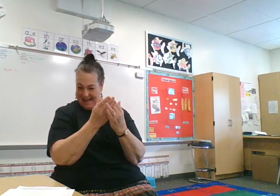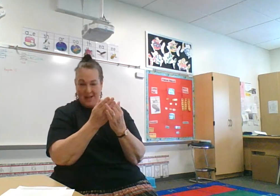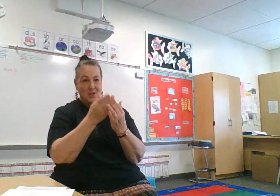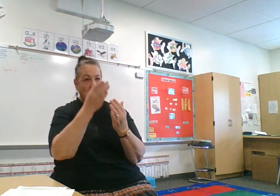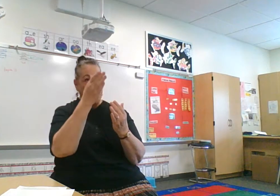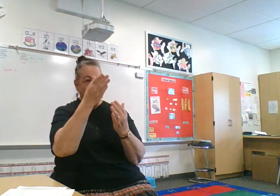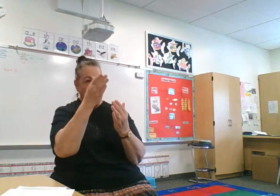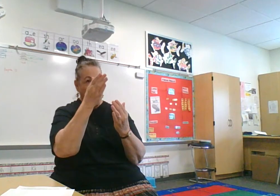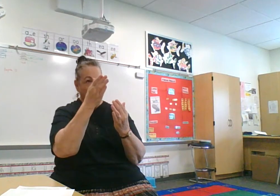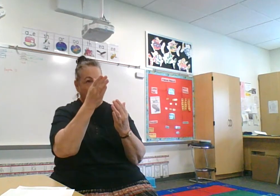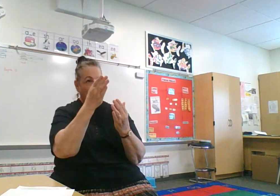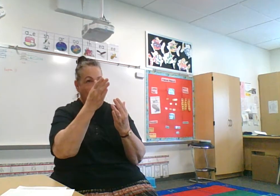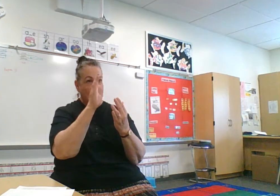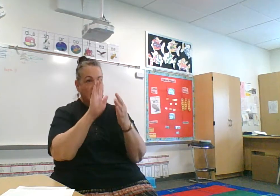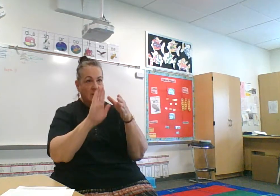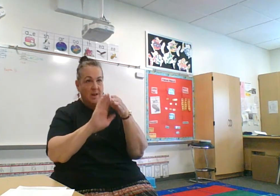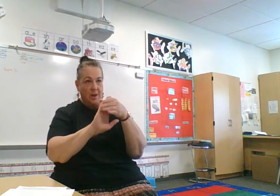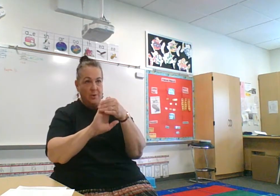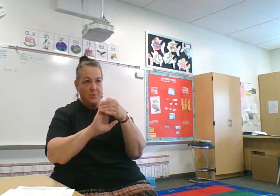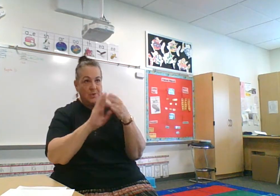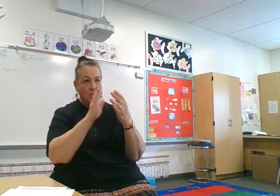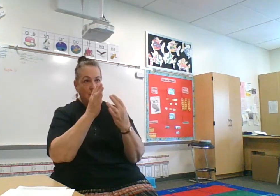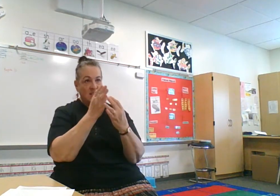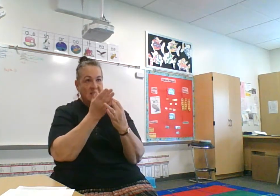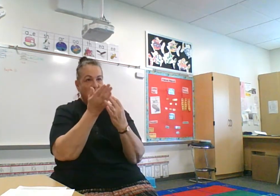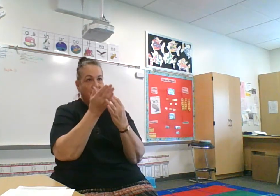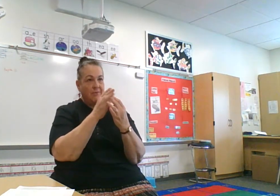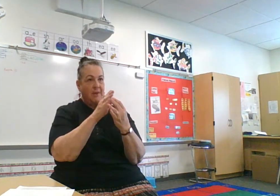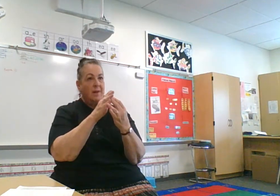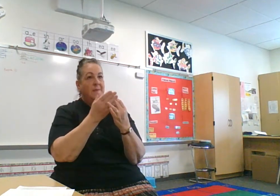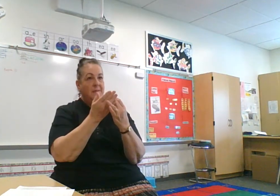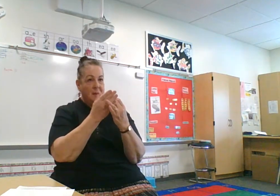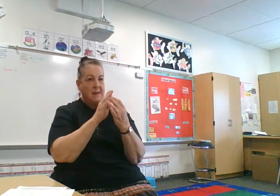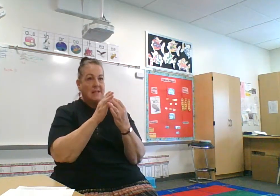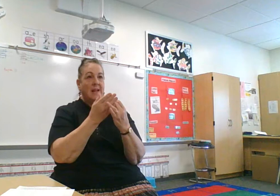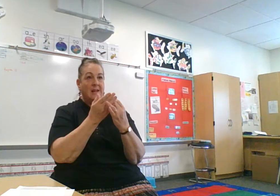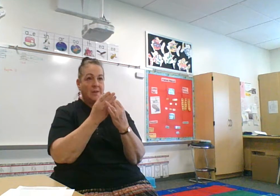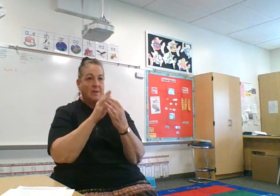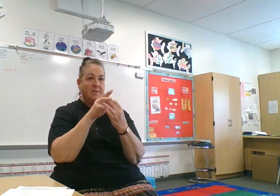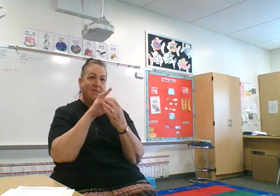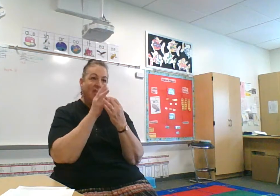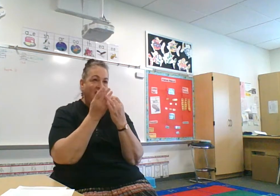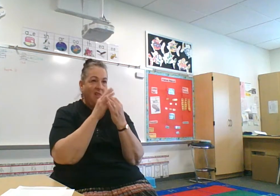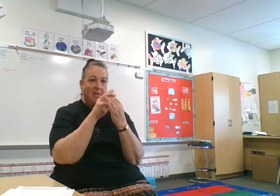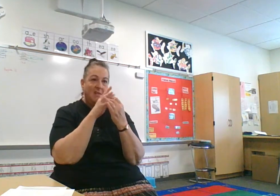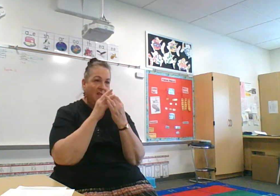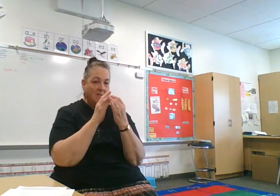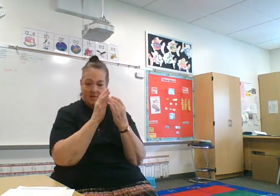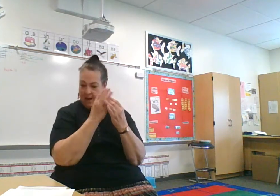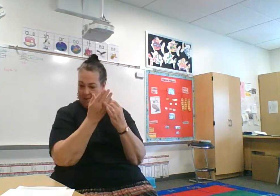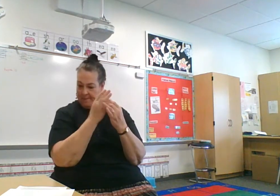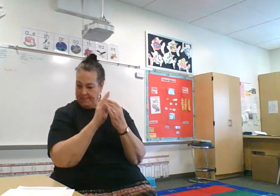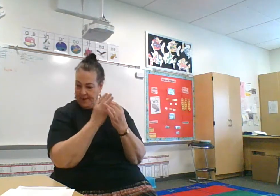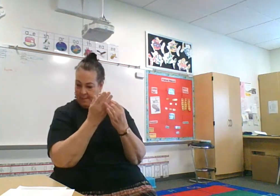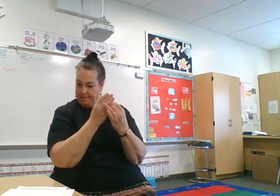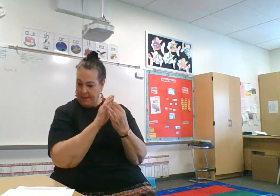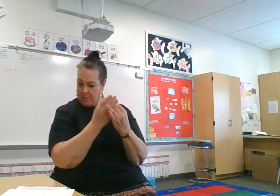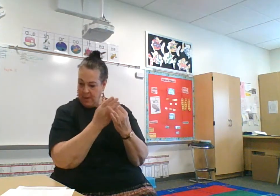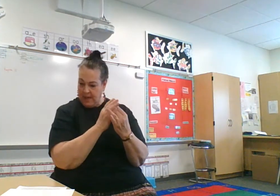Just keep this hand flat and closed so it's stiff. That makes it easier because this will just, yeah.